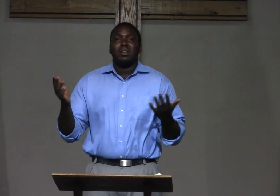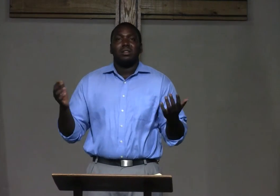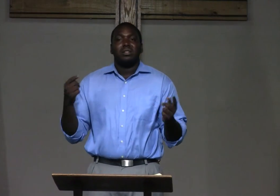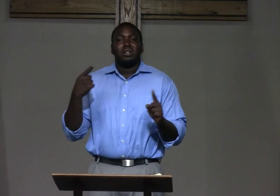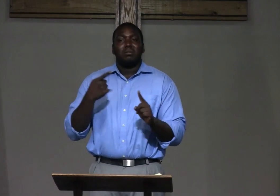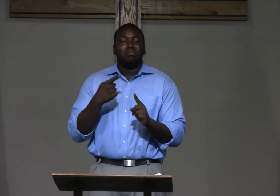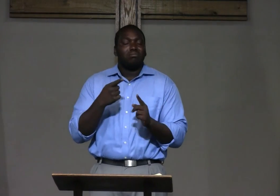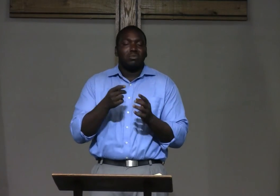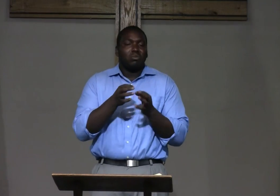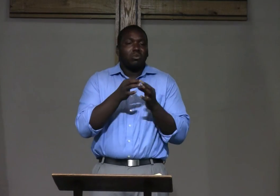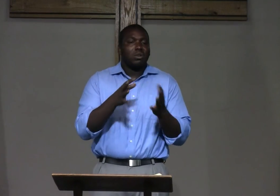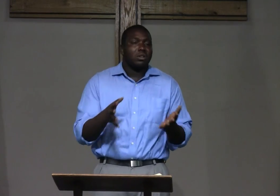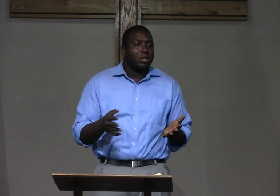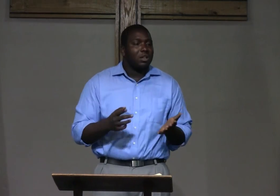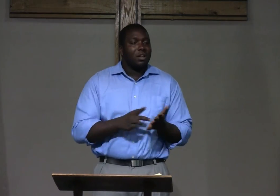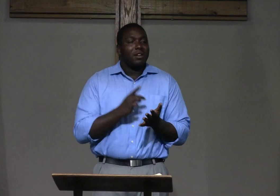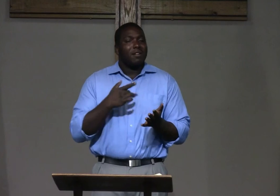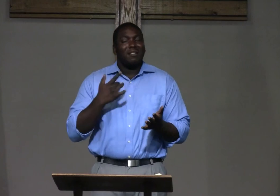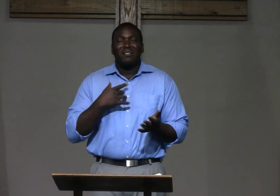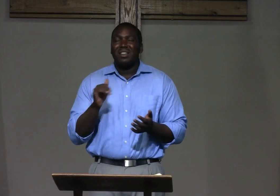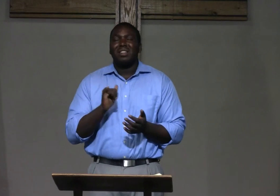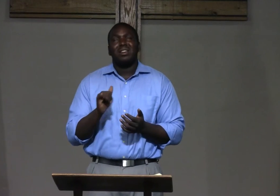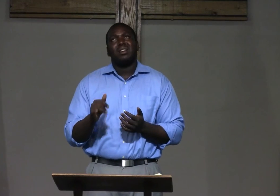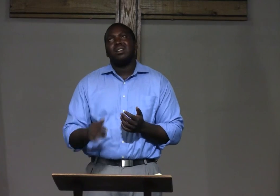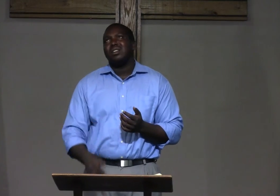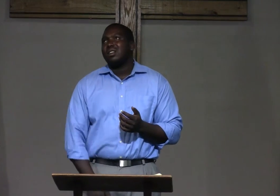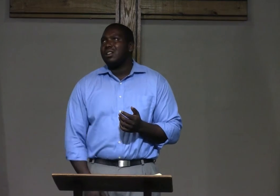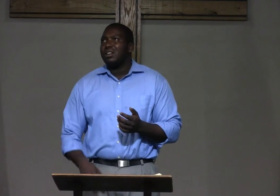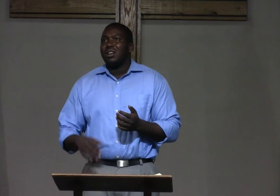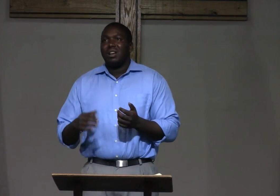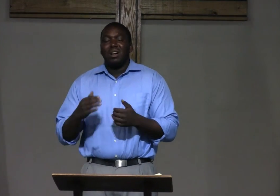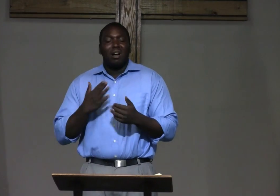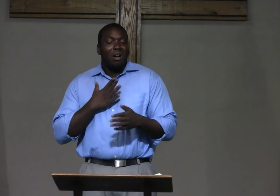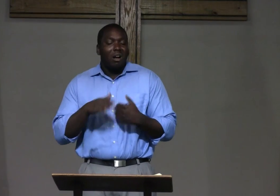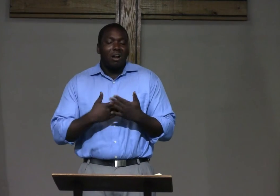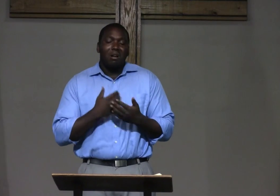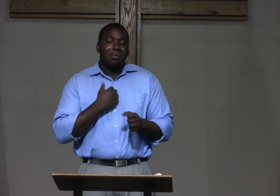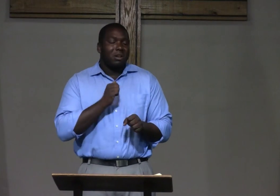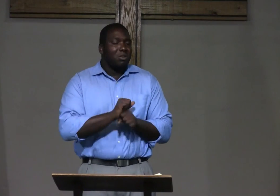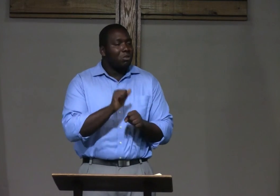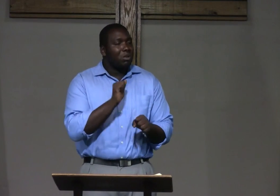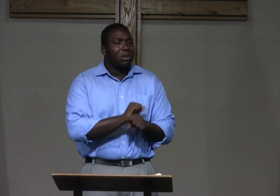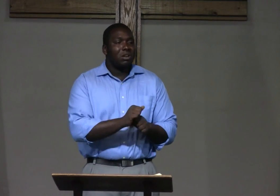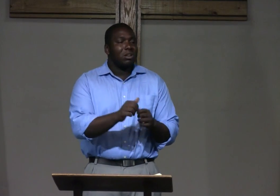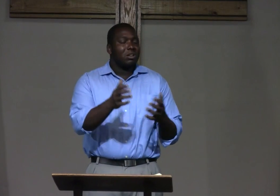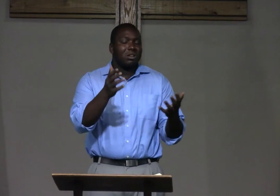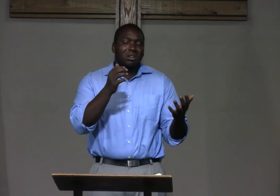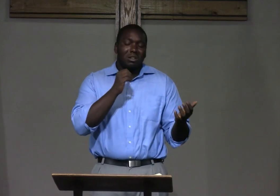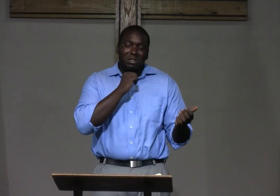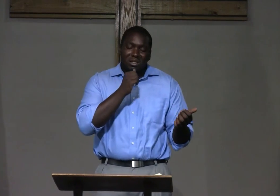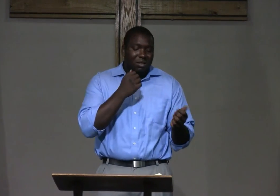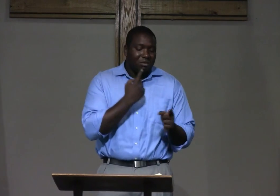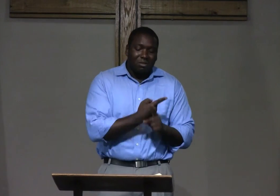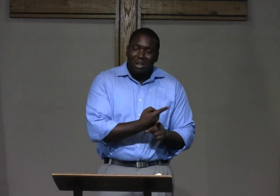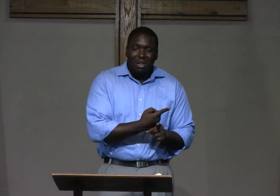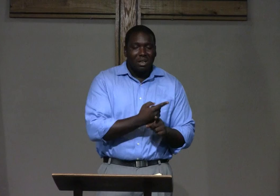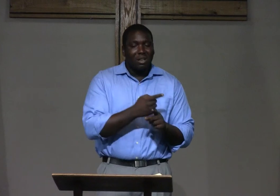and sometimes it seems like nothing's going how we thought, and nothing's working out right, and nothing's going how we intended, but maybe that's not how